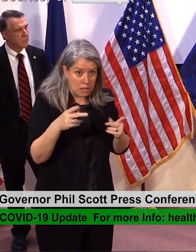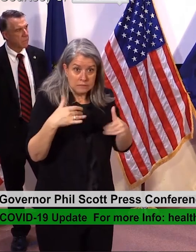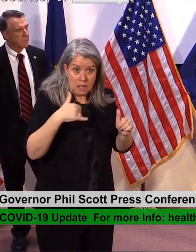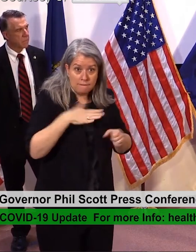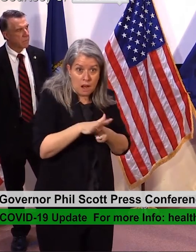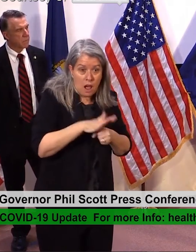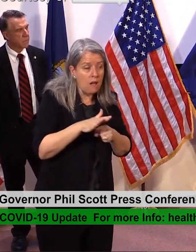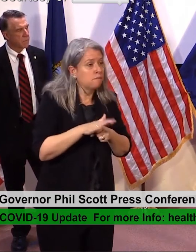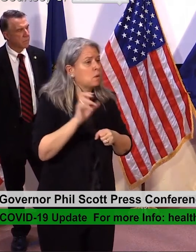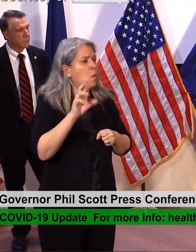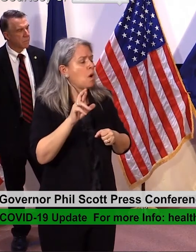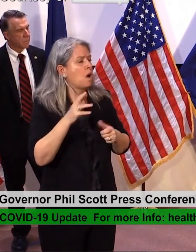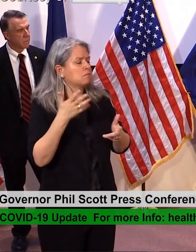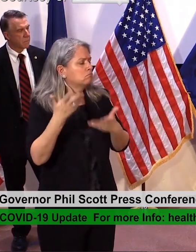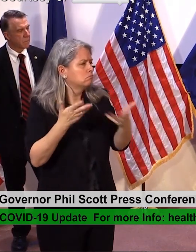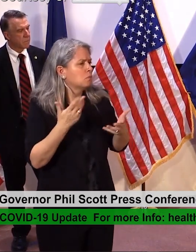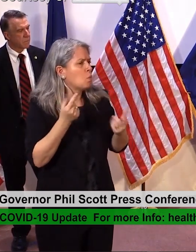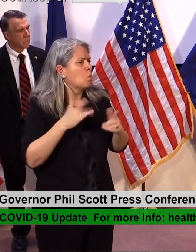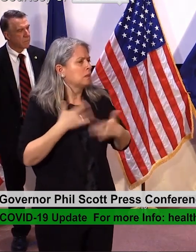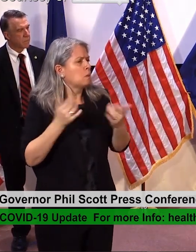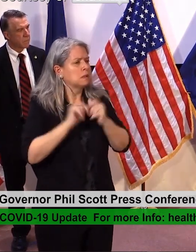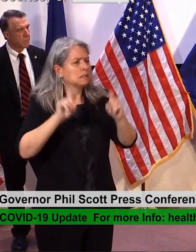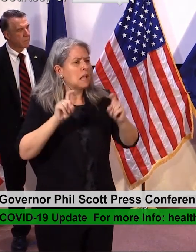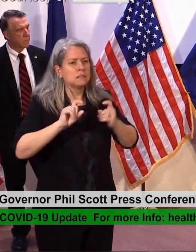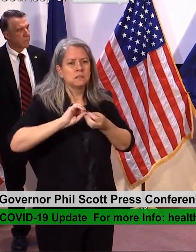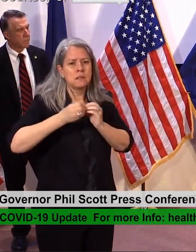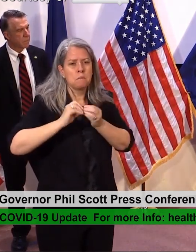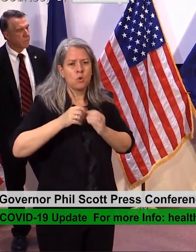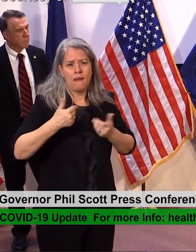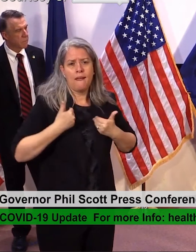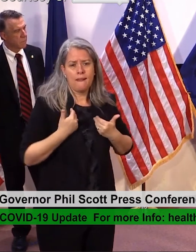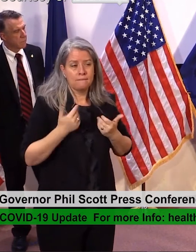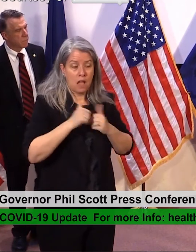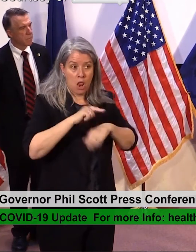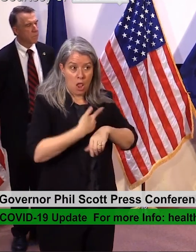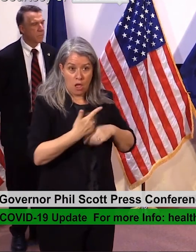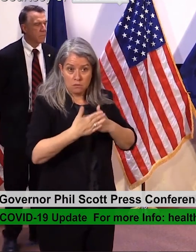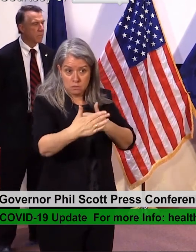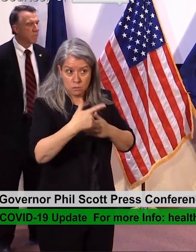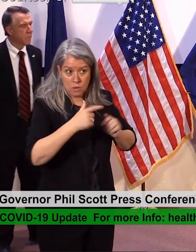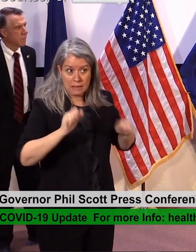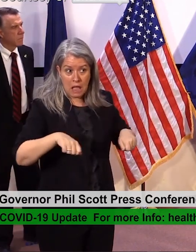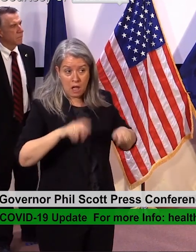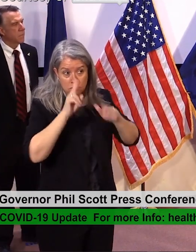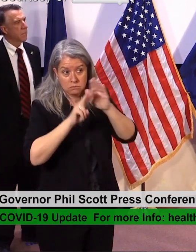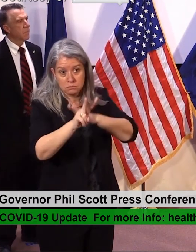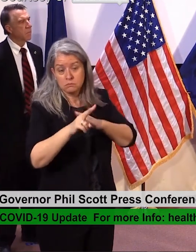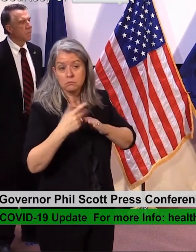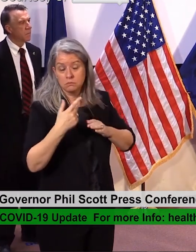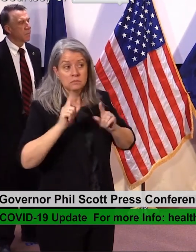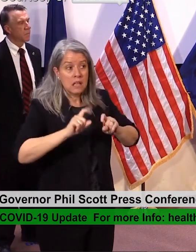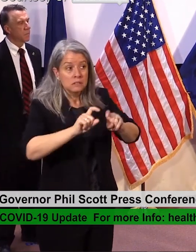is right now, if you've been able to sort of replenish them at all, and how much longer you'd be planning to do that expanded